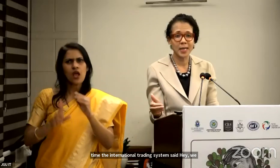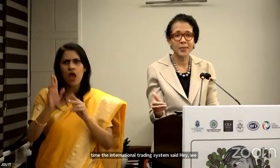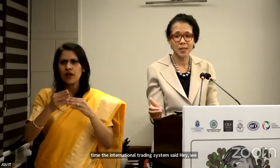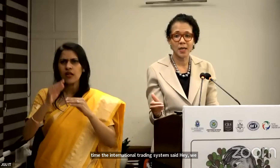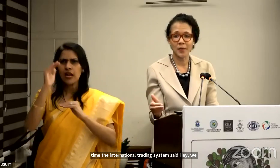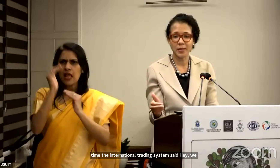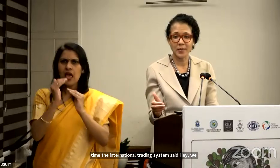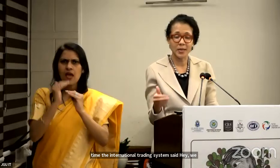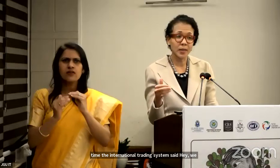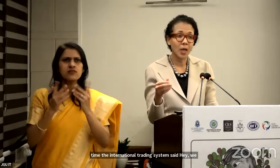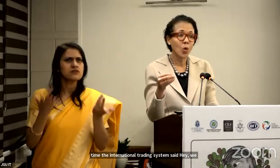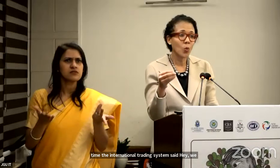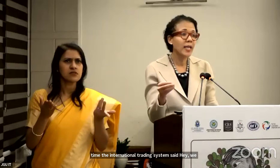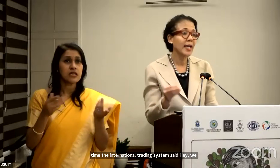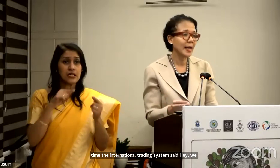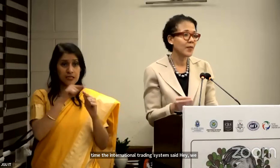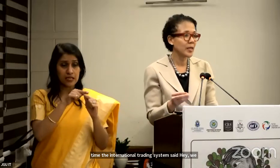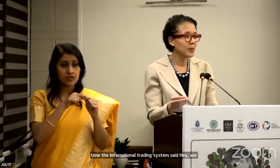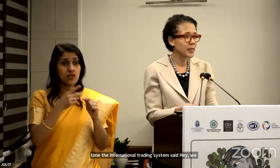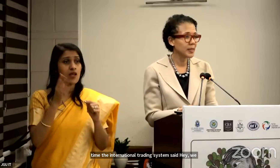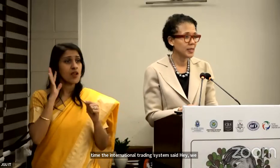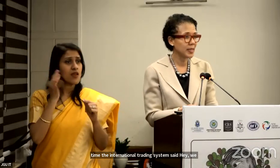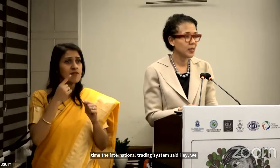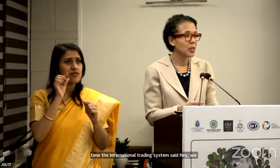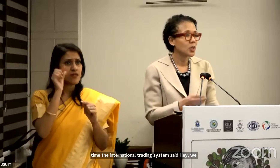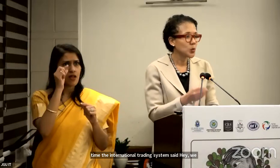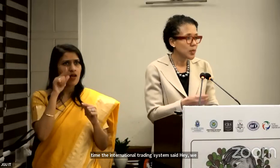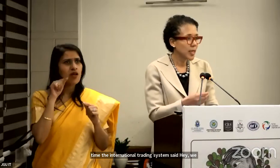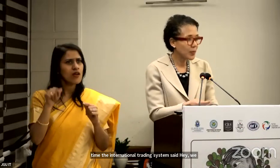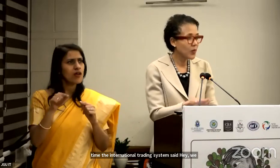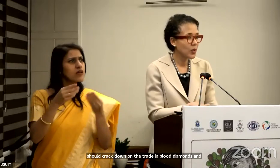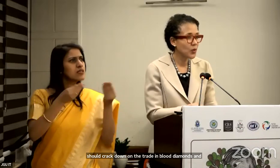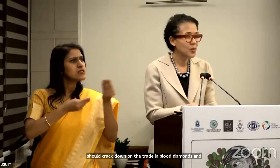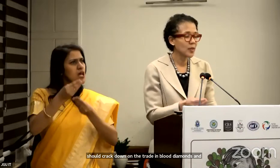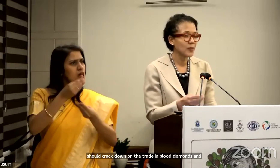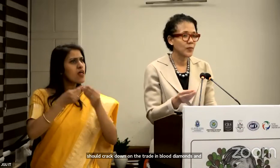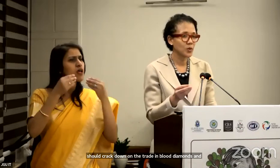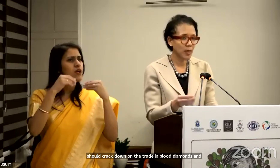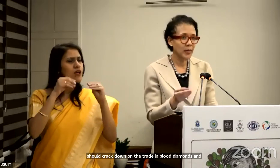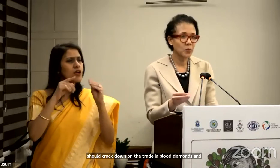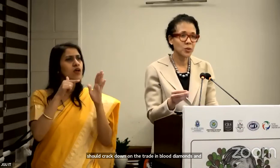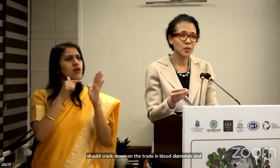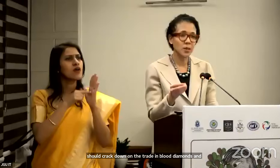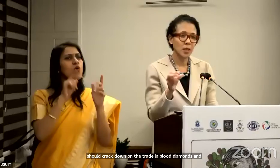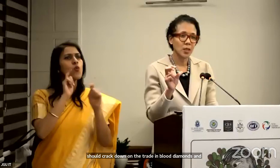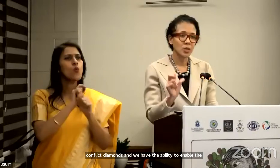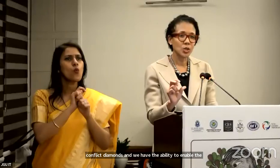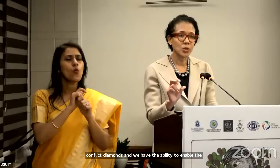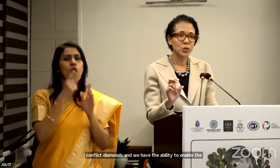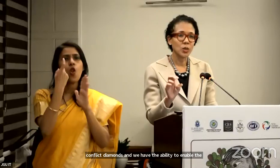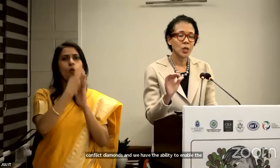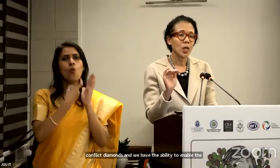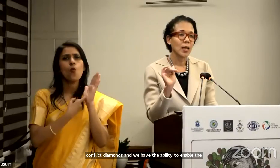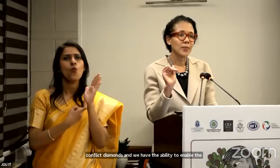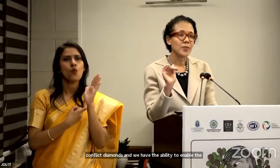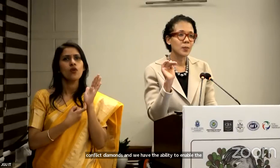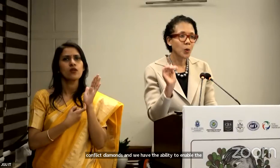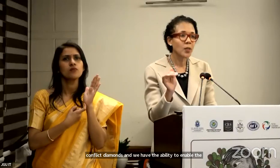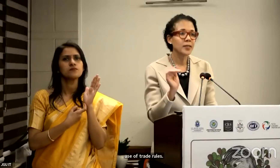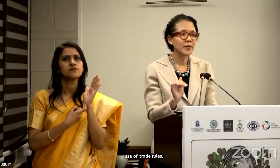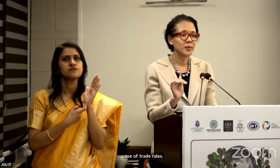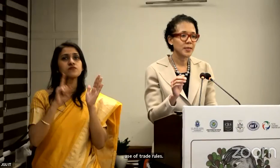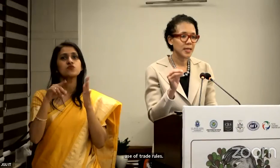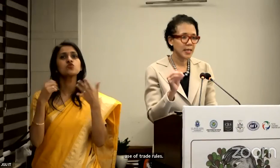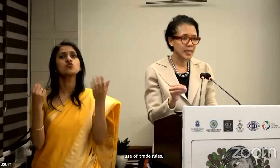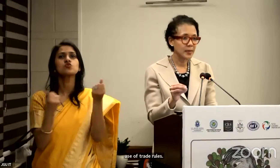blood diamonds and conflict diamonds, and we have the ability to enable the use of trade rules to